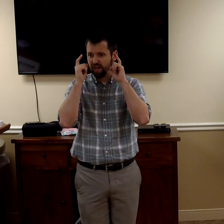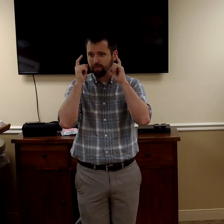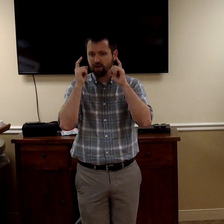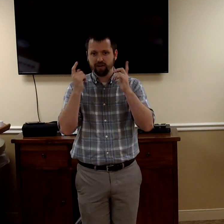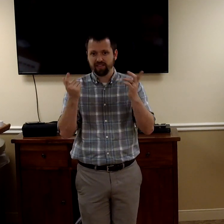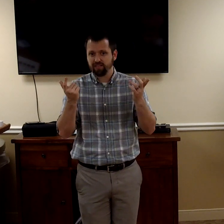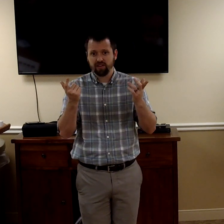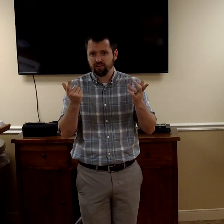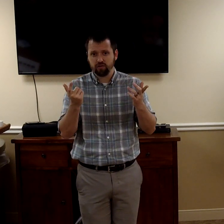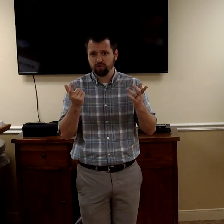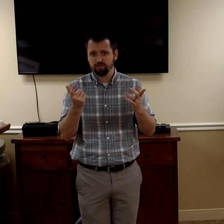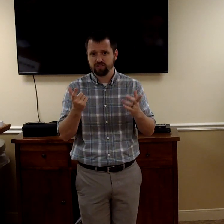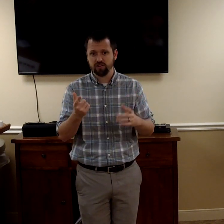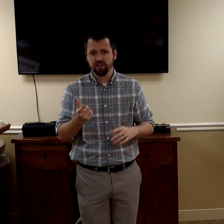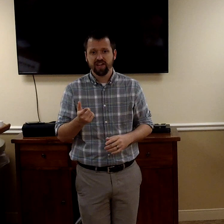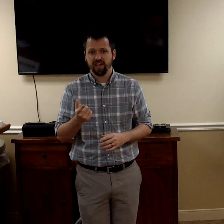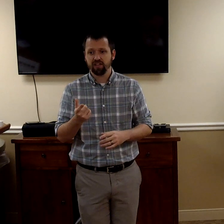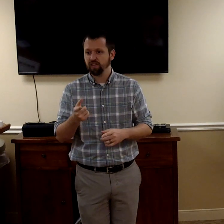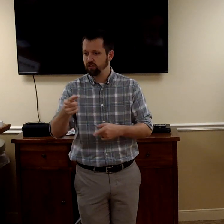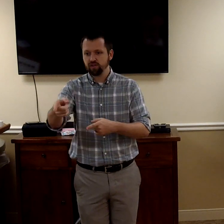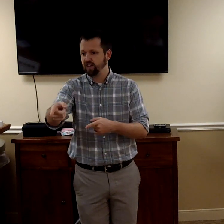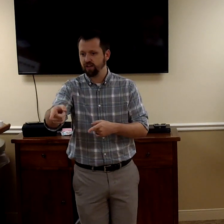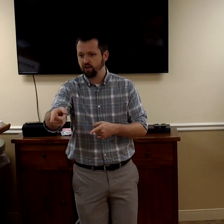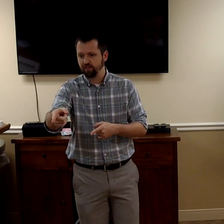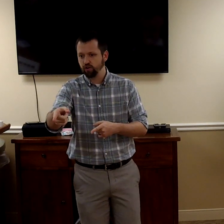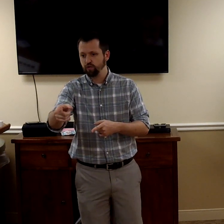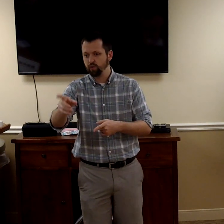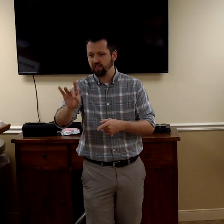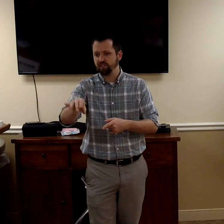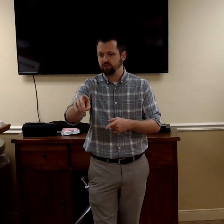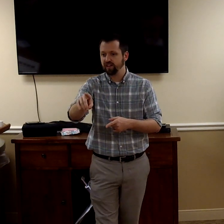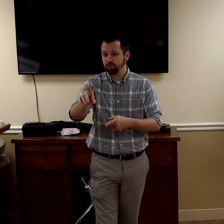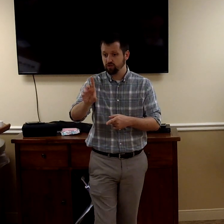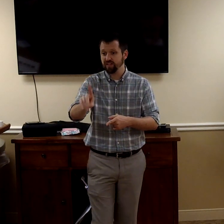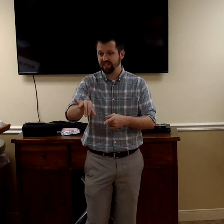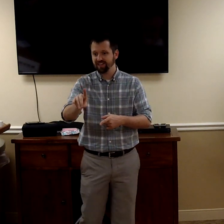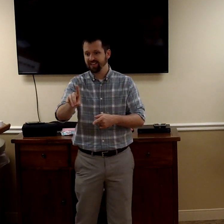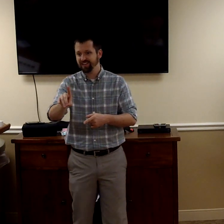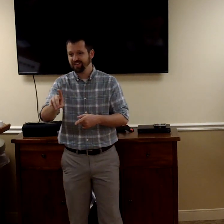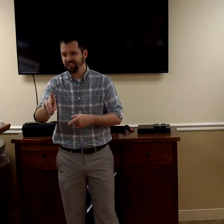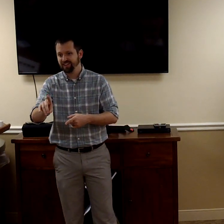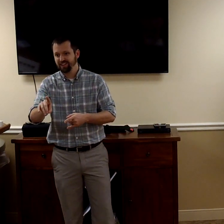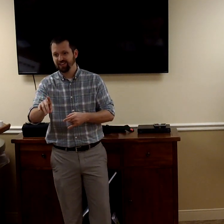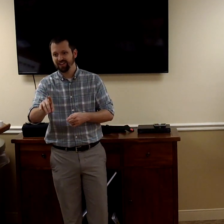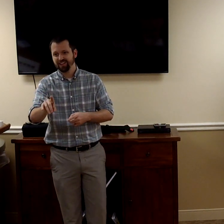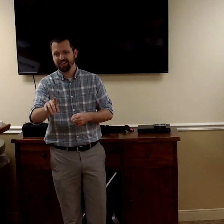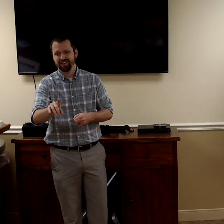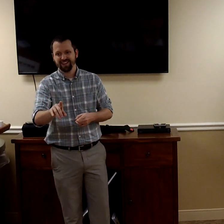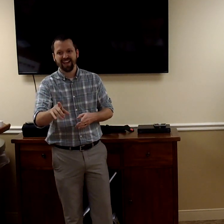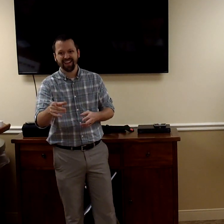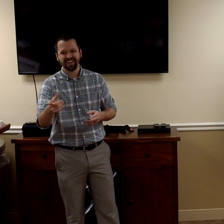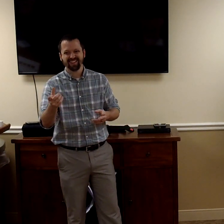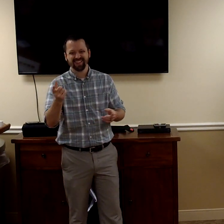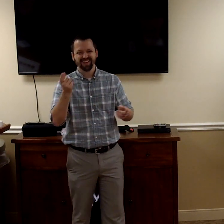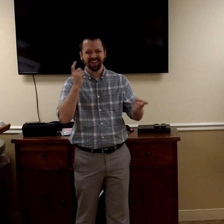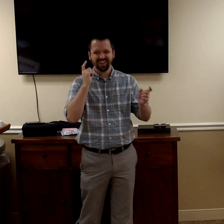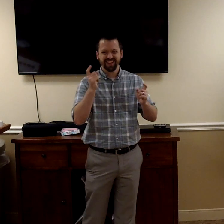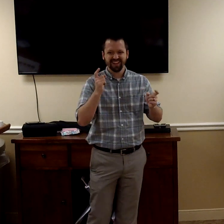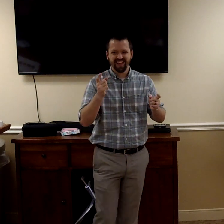eyebrow raise. That's all you do. So, and like you did it. I don't even know if you realize you did it, but you did it. My husband says I'm so expressive. Yeah, He's like, a million faces. She's yeah,